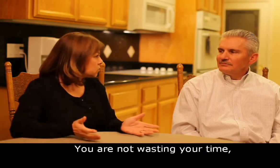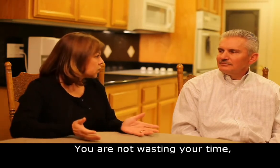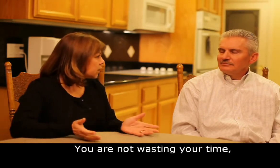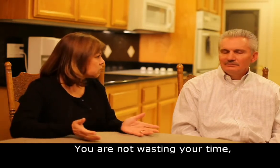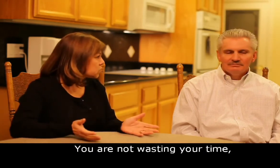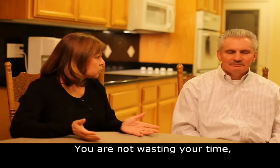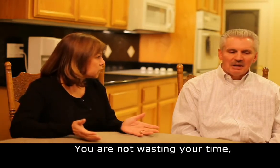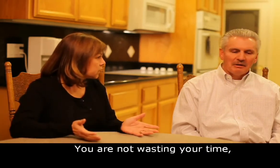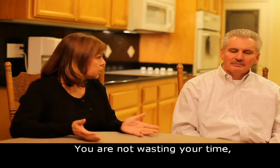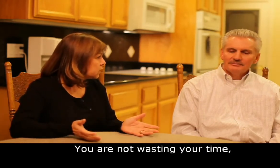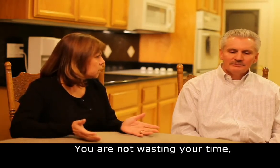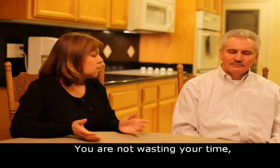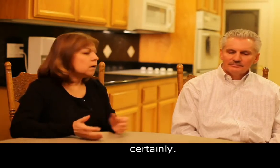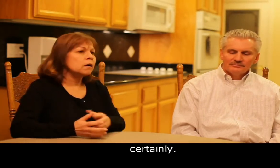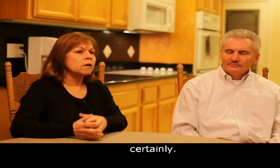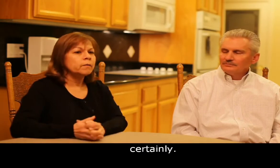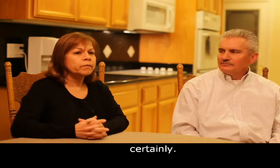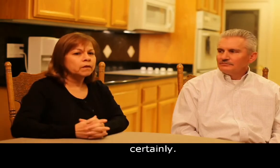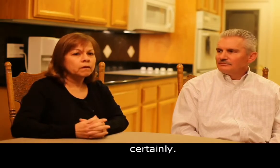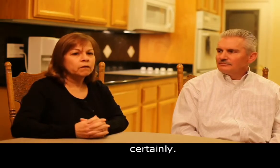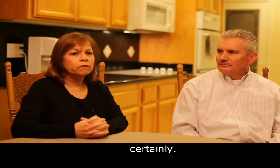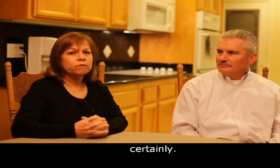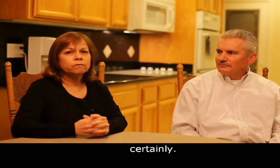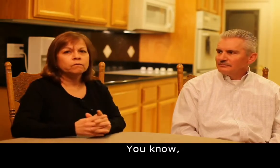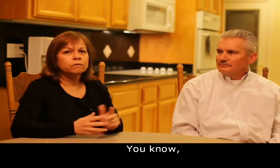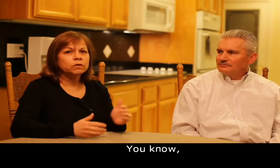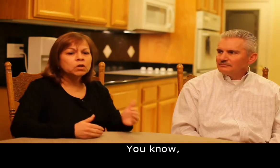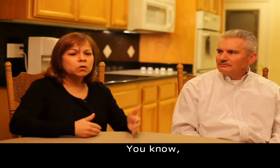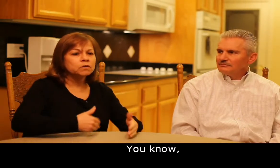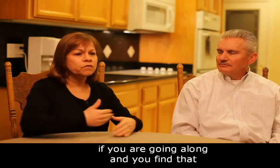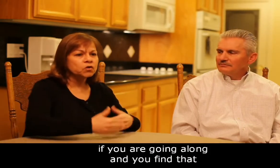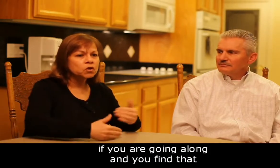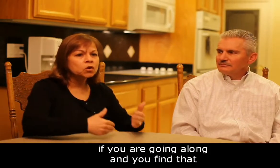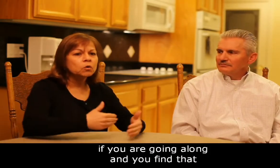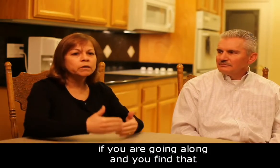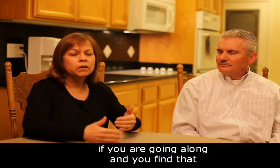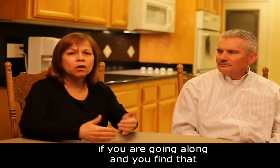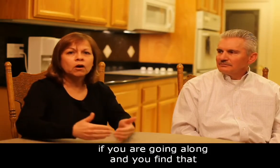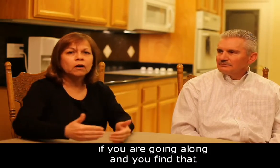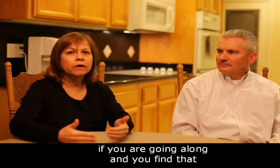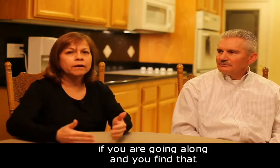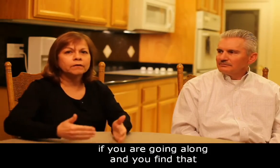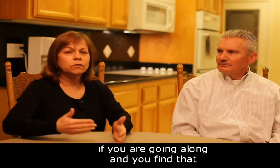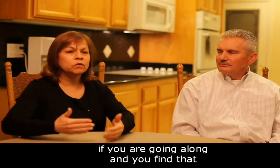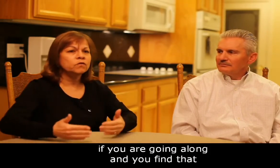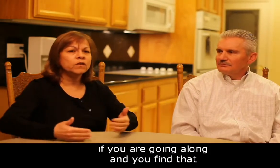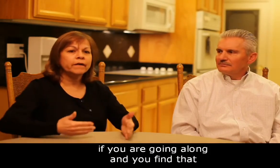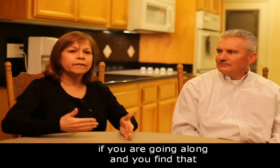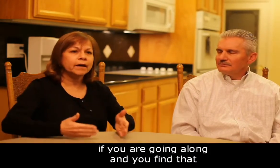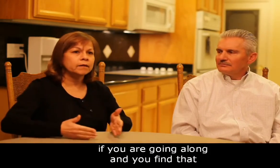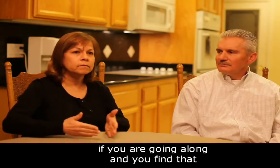time, certainly. If you're going along and you find that